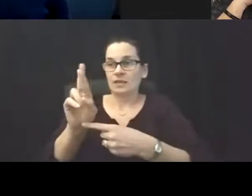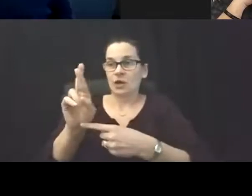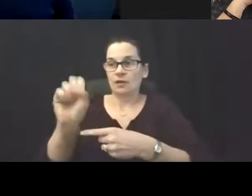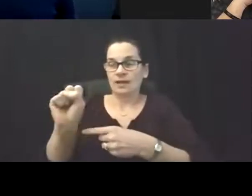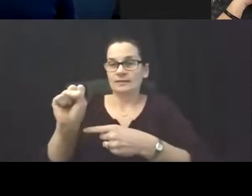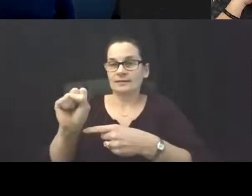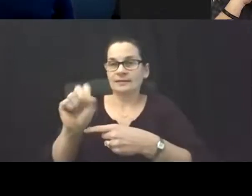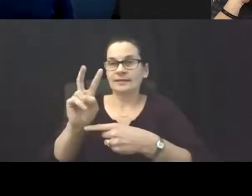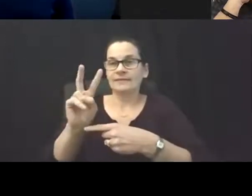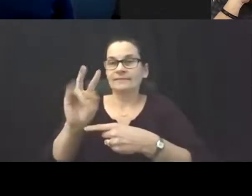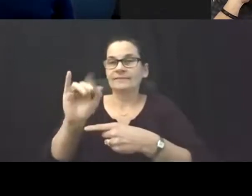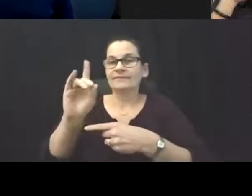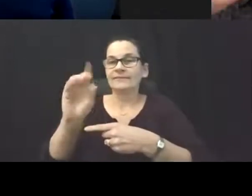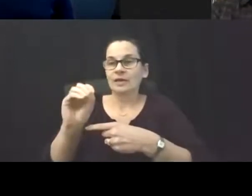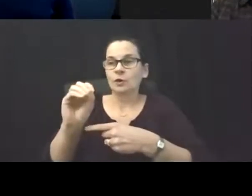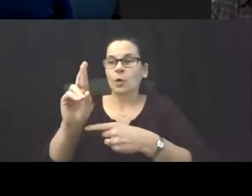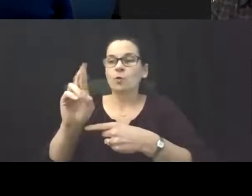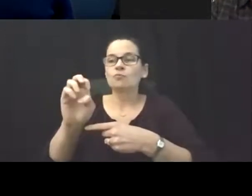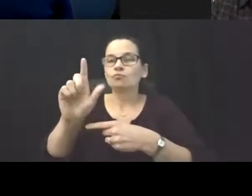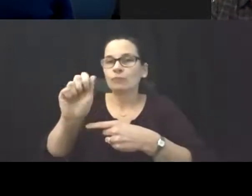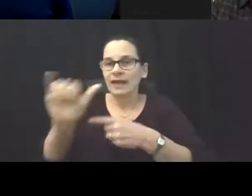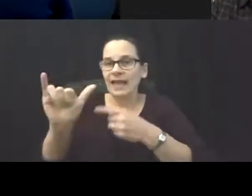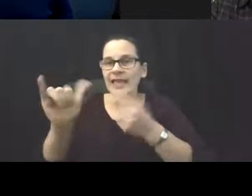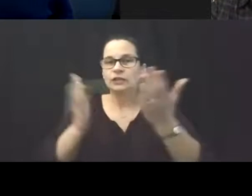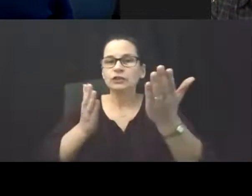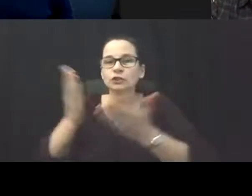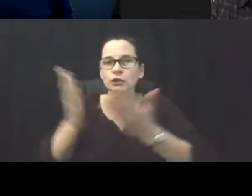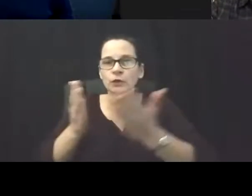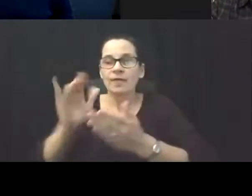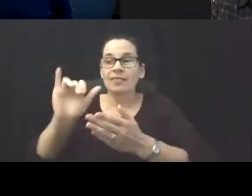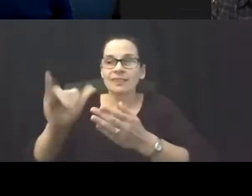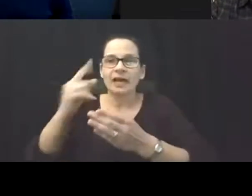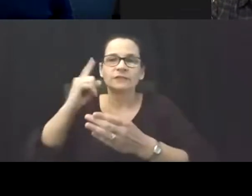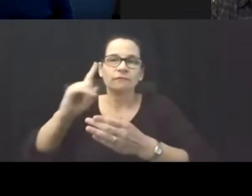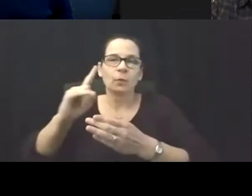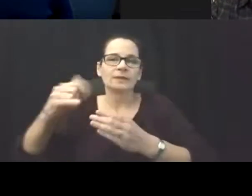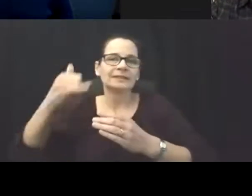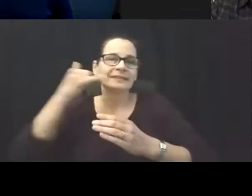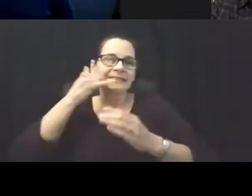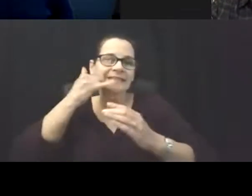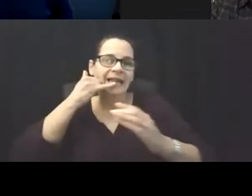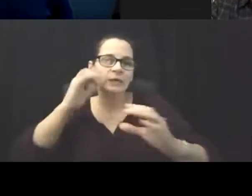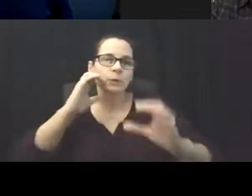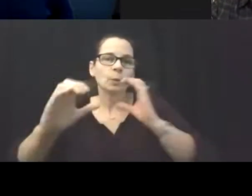you speak about VRS, is video relay service. Right. Okay. Right. So Yes. that's basically